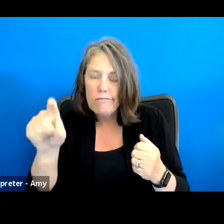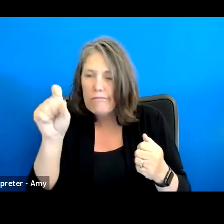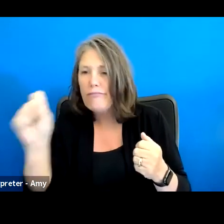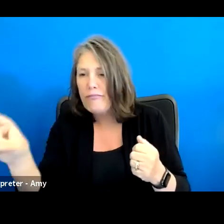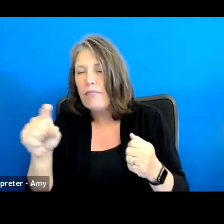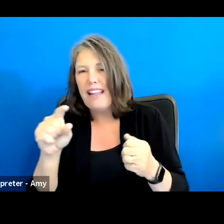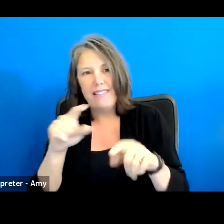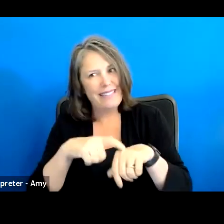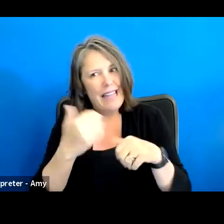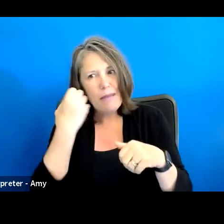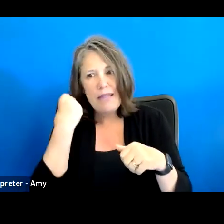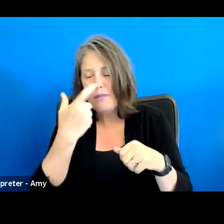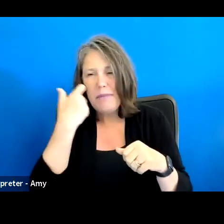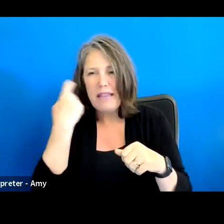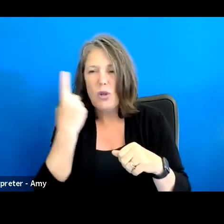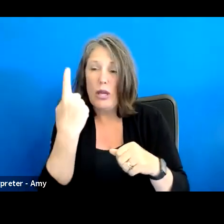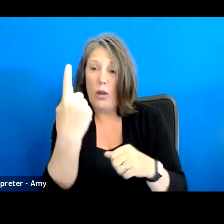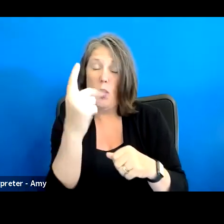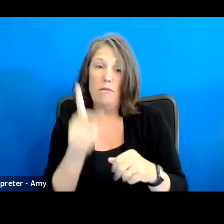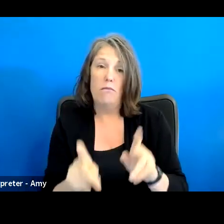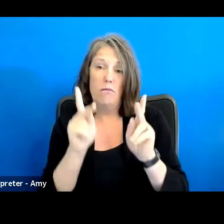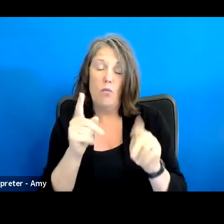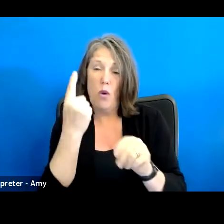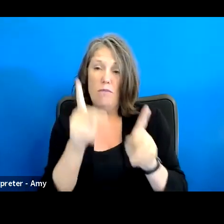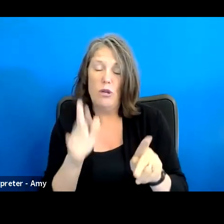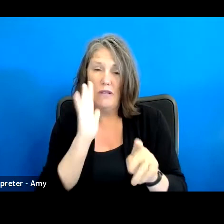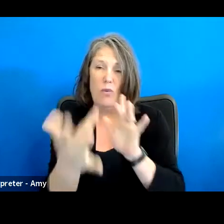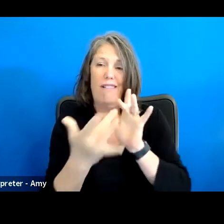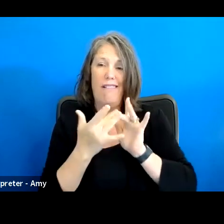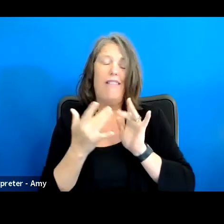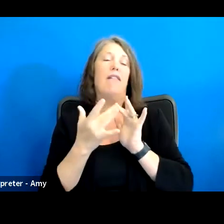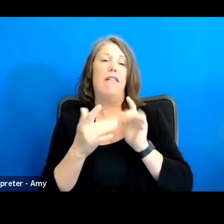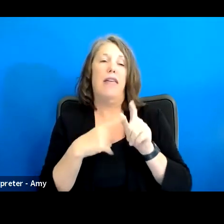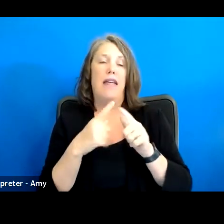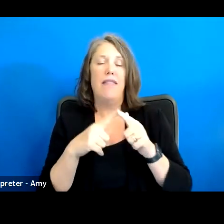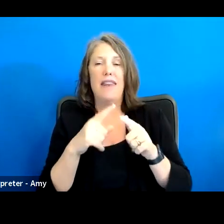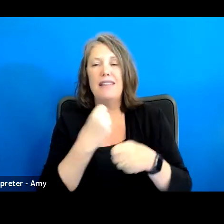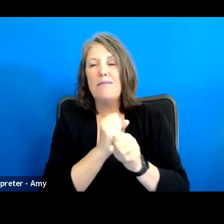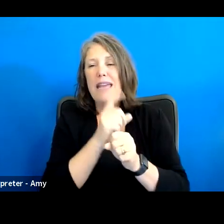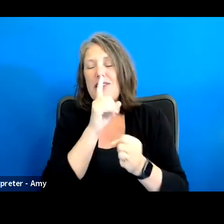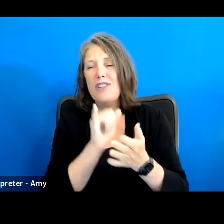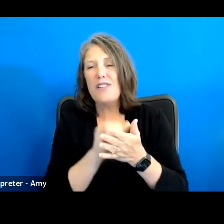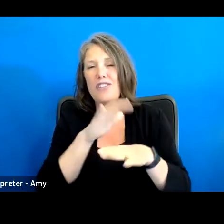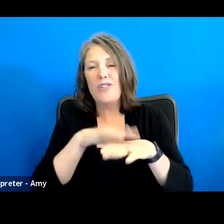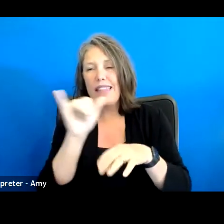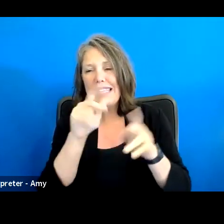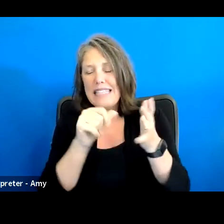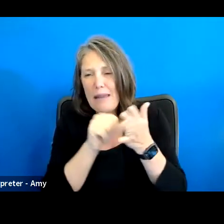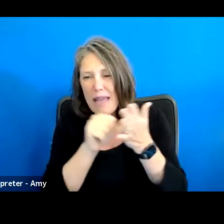because they, only one person will get back to you. And then it's also a matter of making sure you're on the same